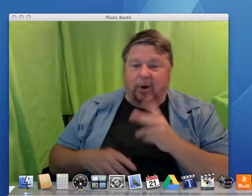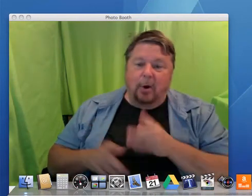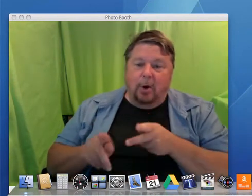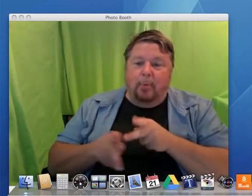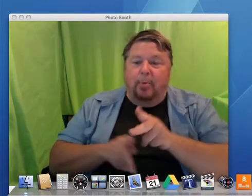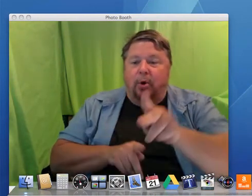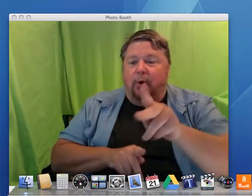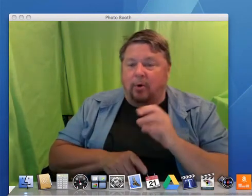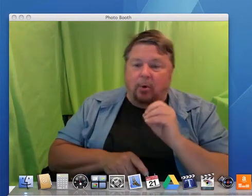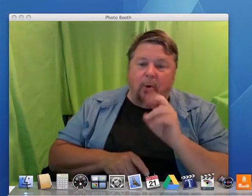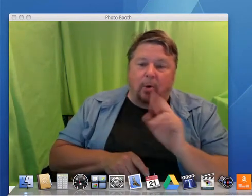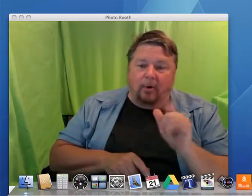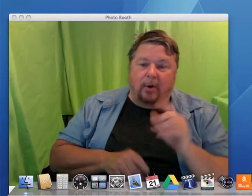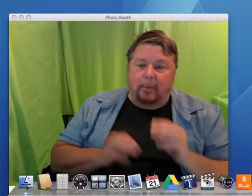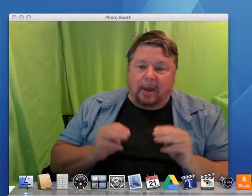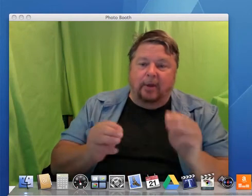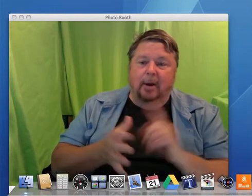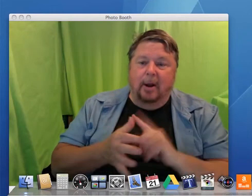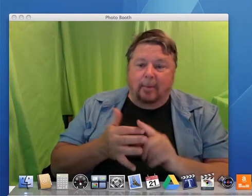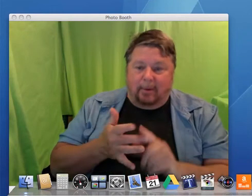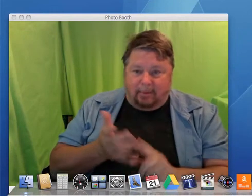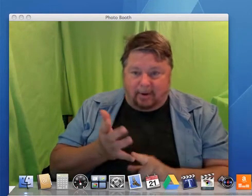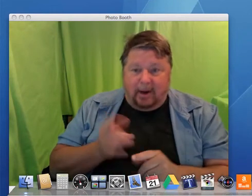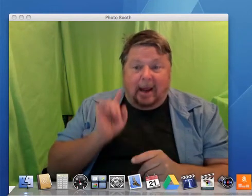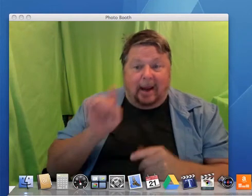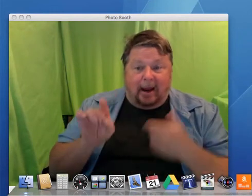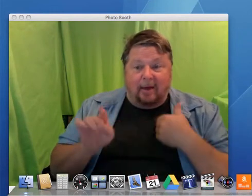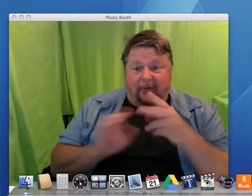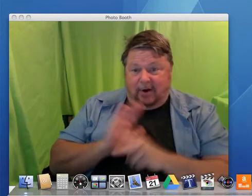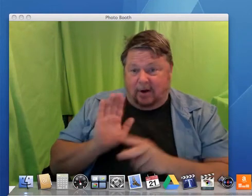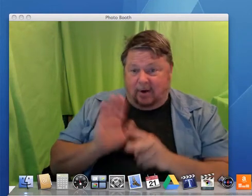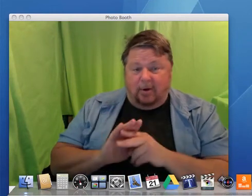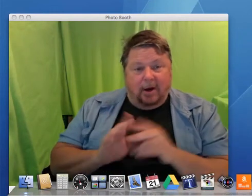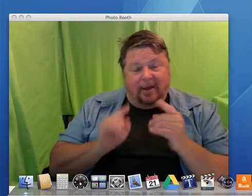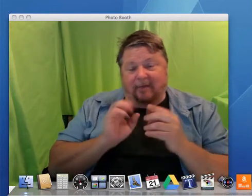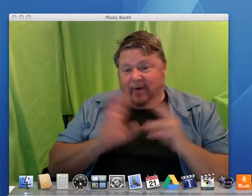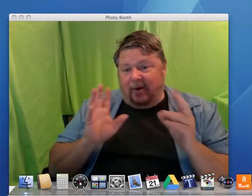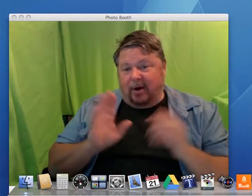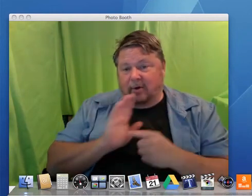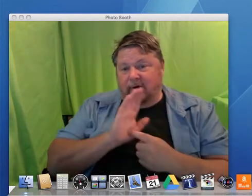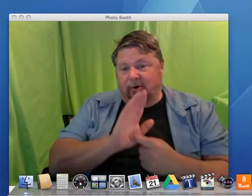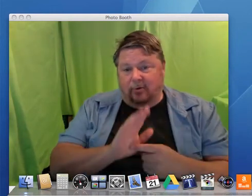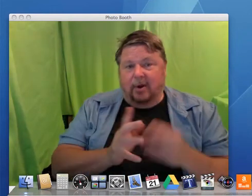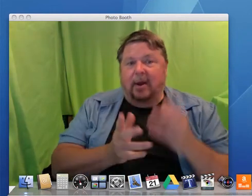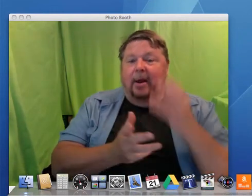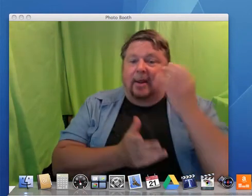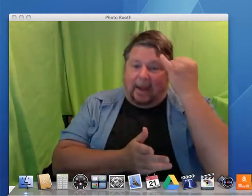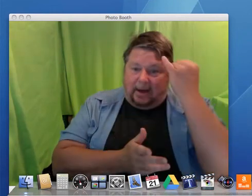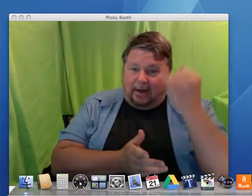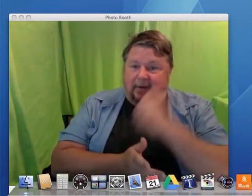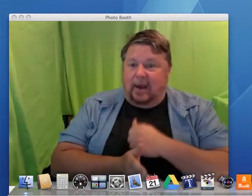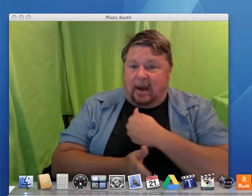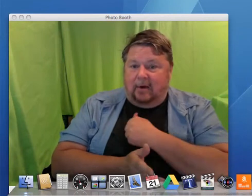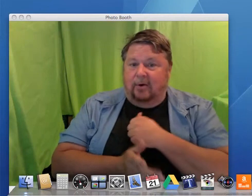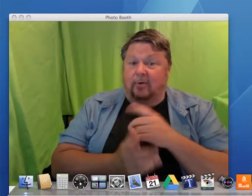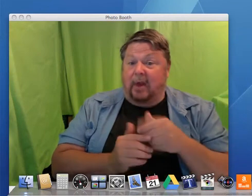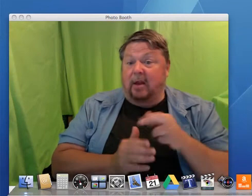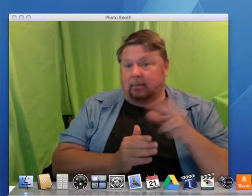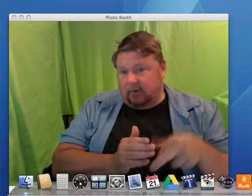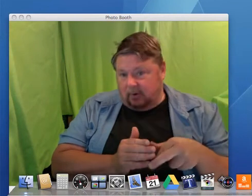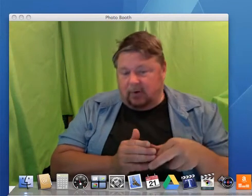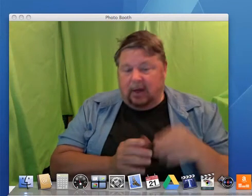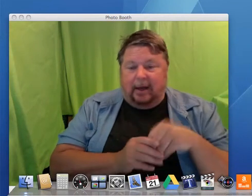the pure oral method, blah, blah, blah. And I have a video that very clearly shows the ideas, the attitudes,